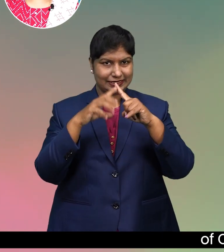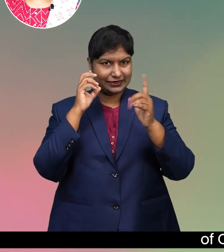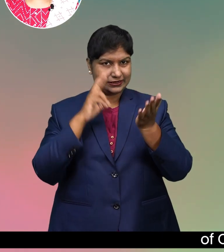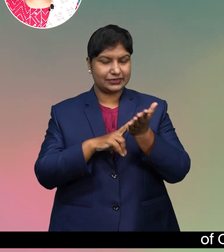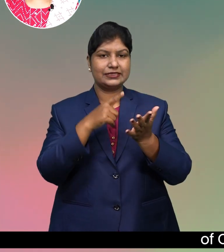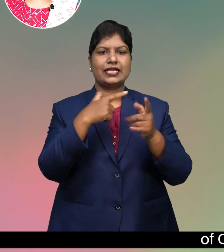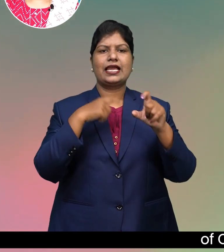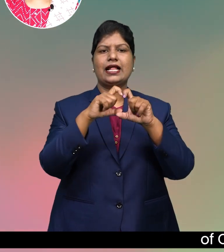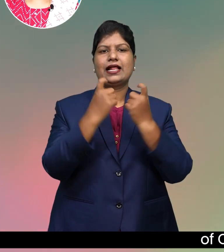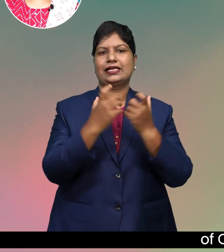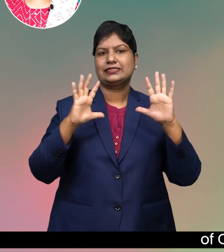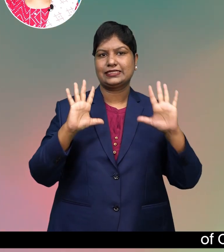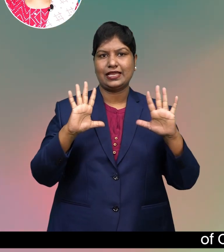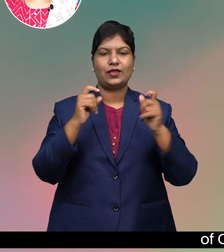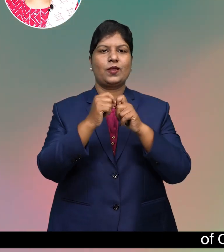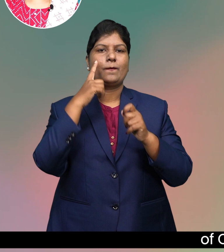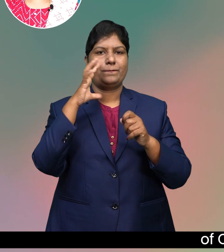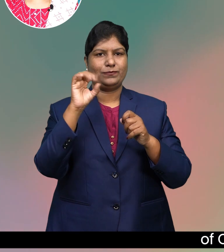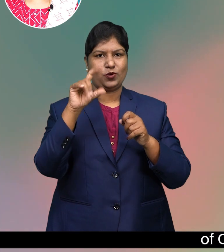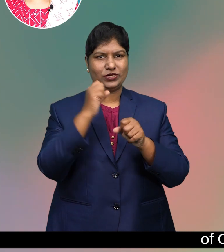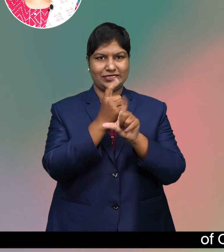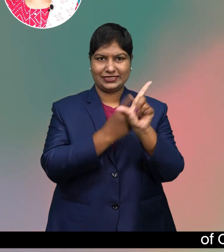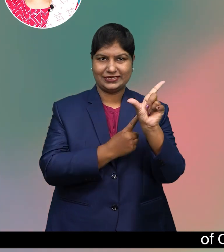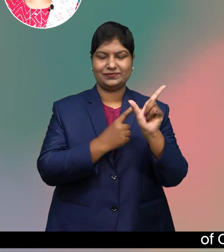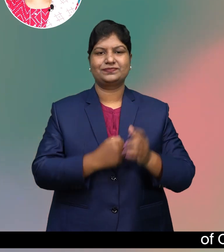of class 10 biology.